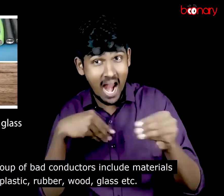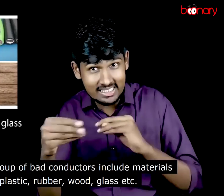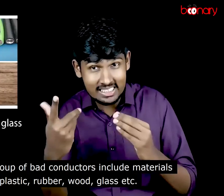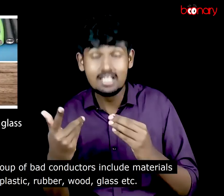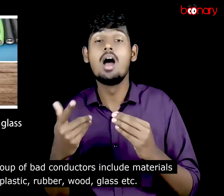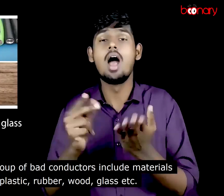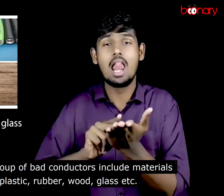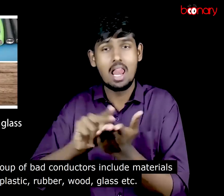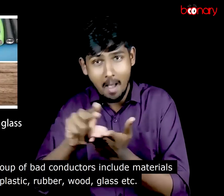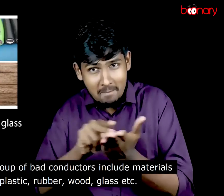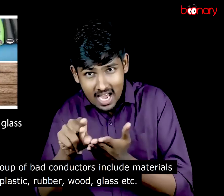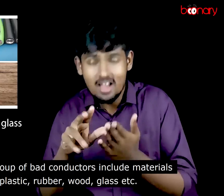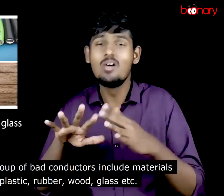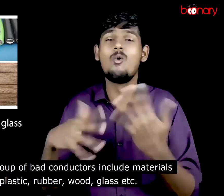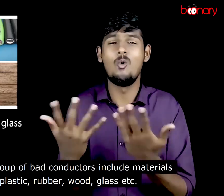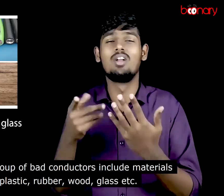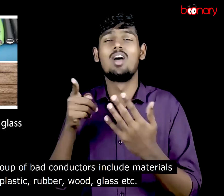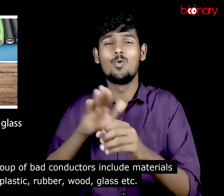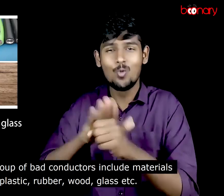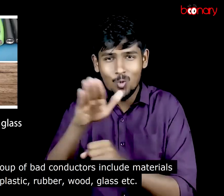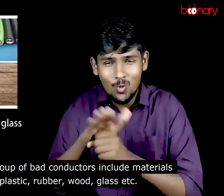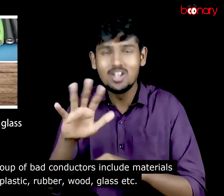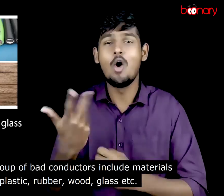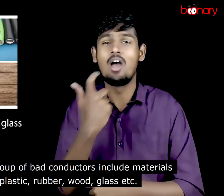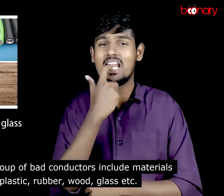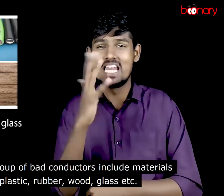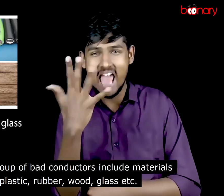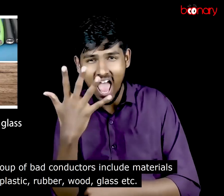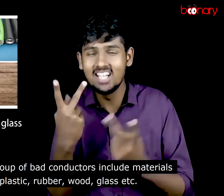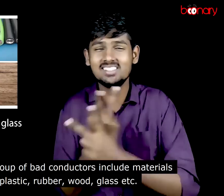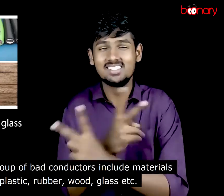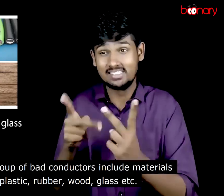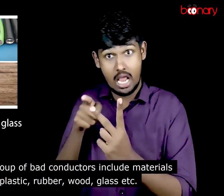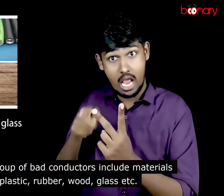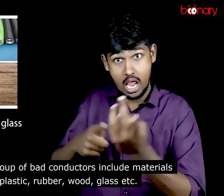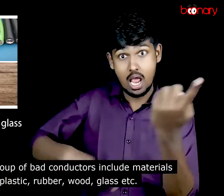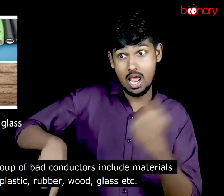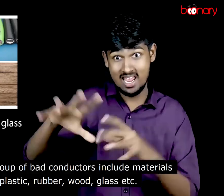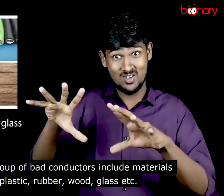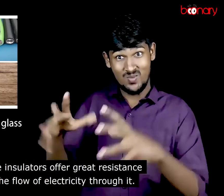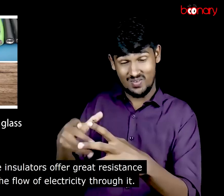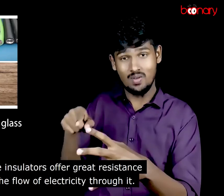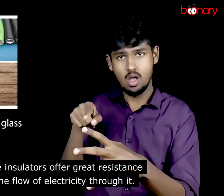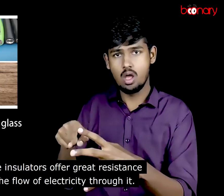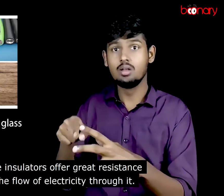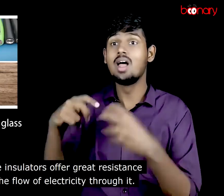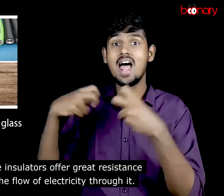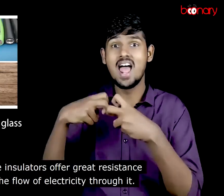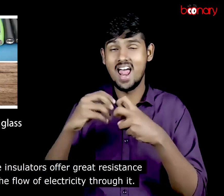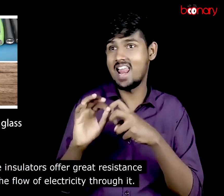plastic, rubber, wood, glass, etc. These